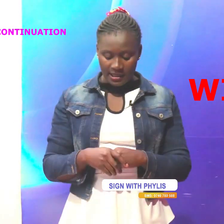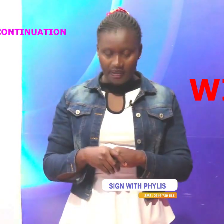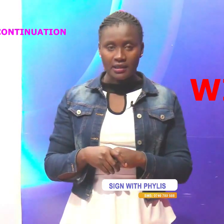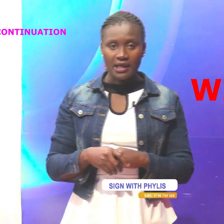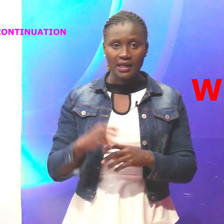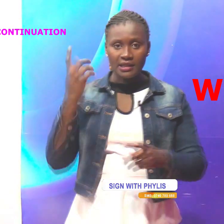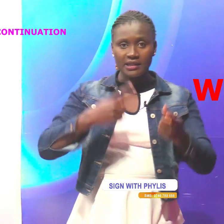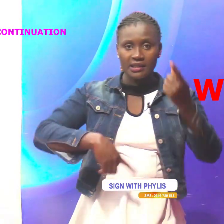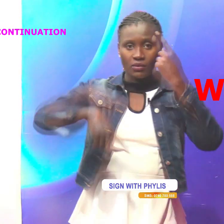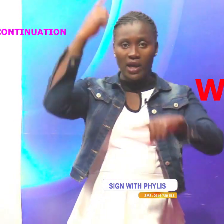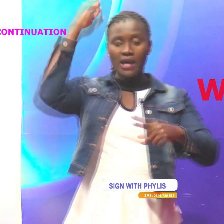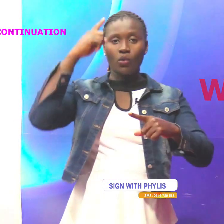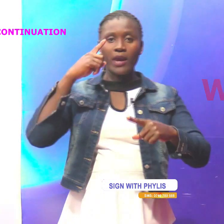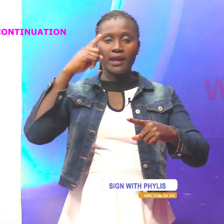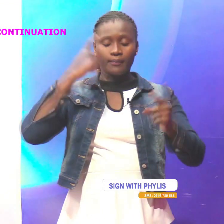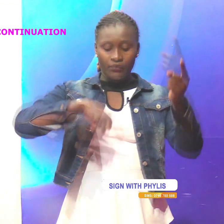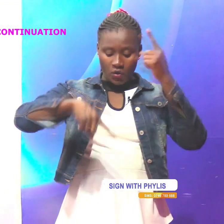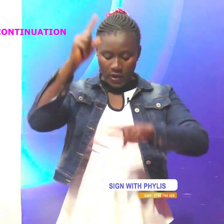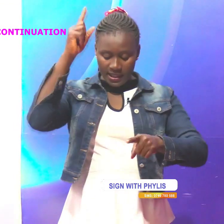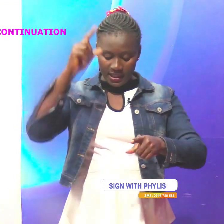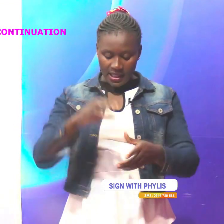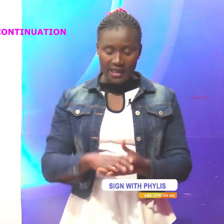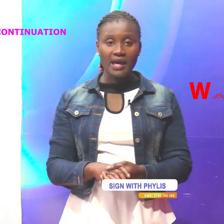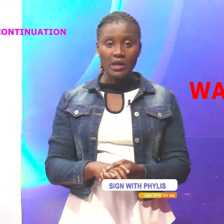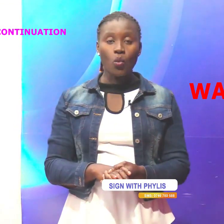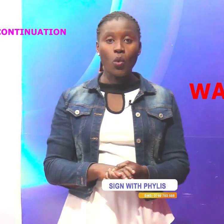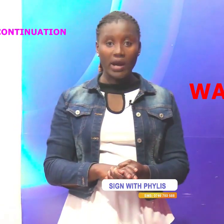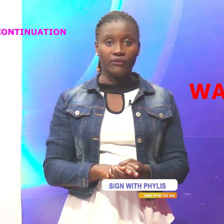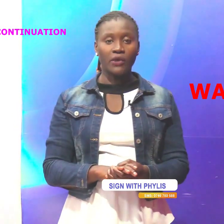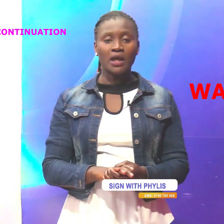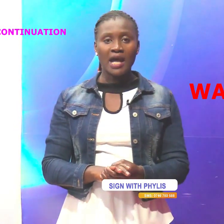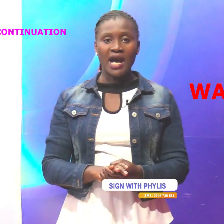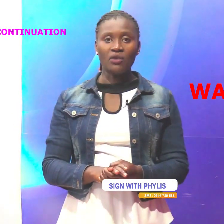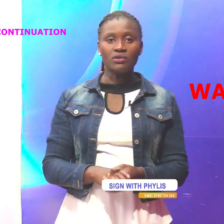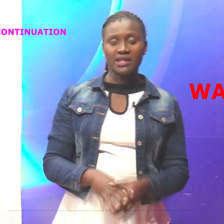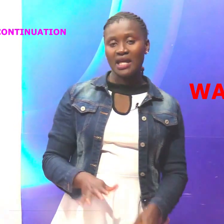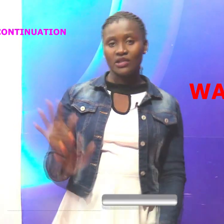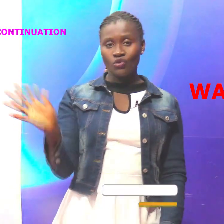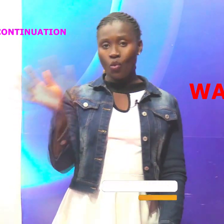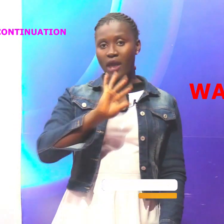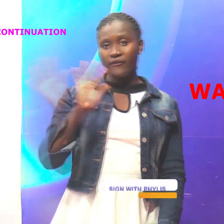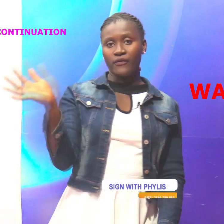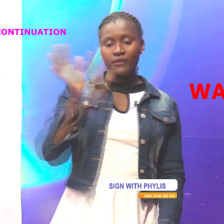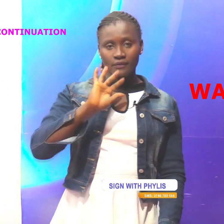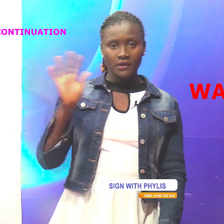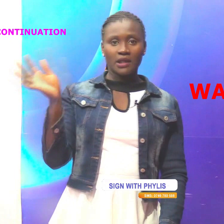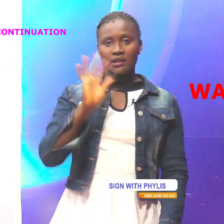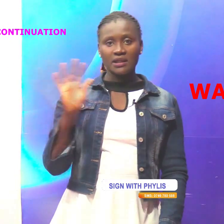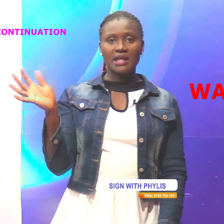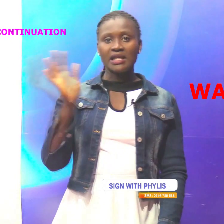Okay, this is win, win. And then wave. How do we sign it? Wave. They're just